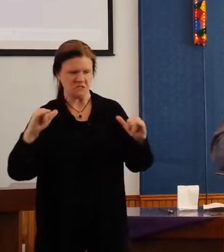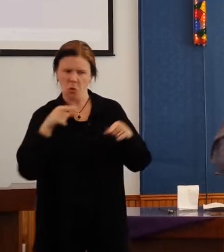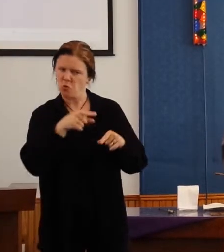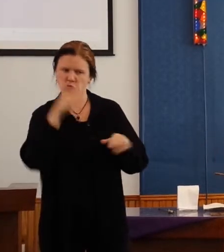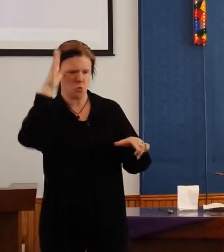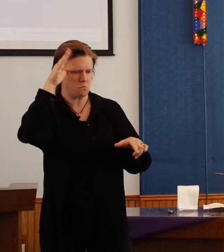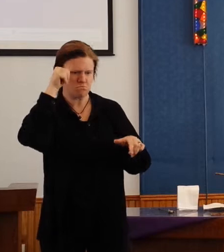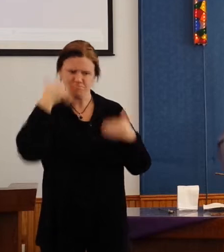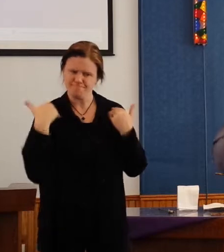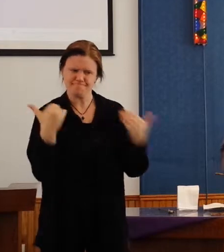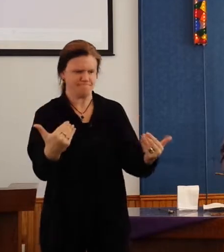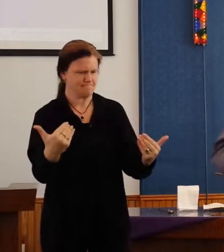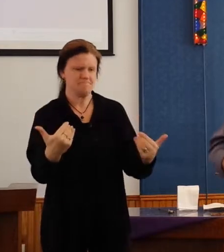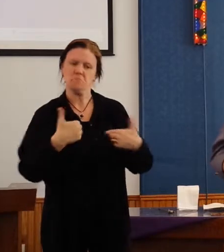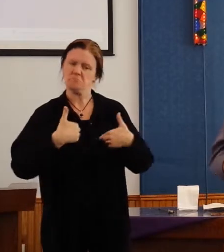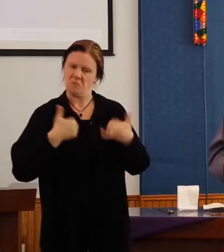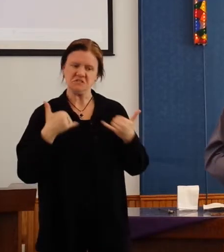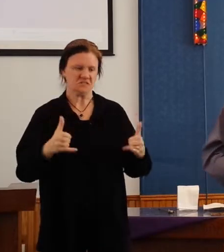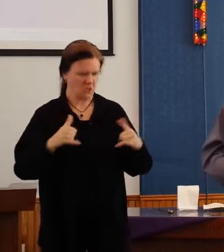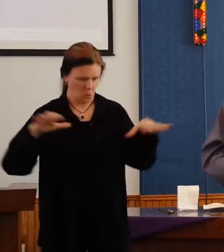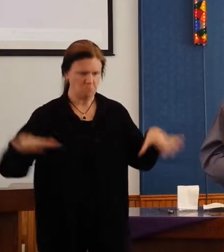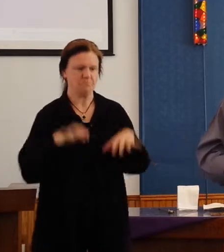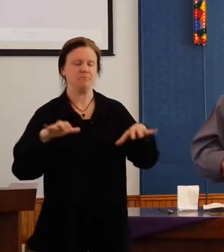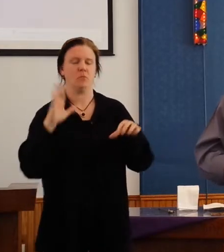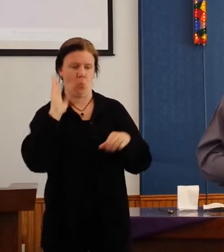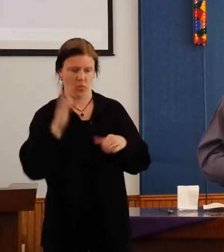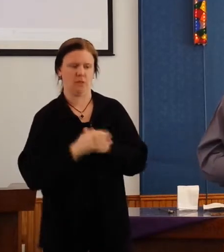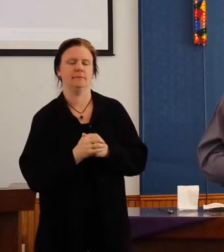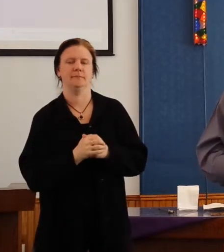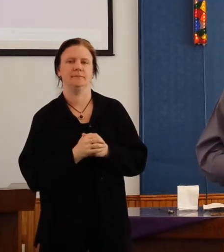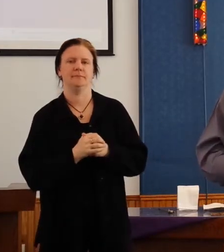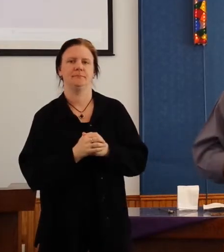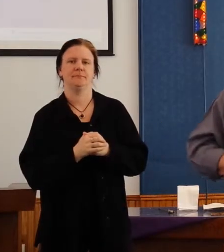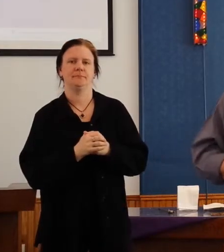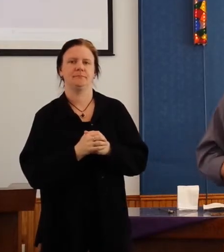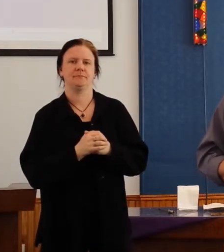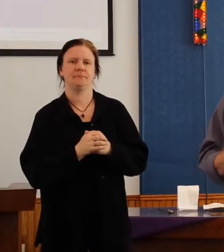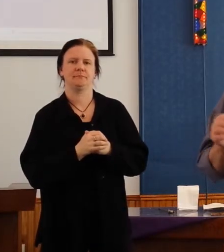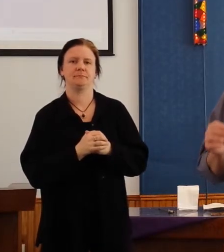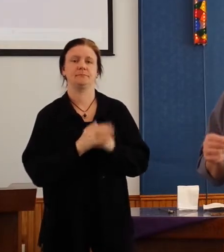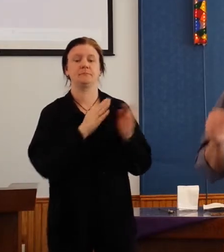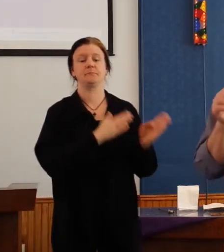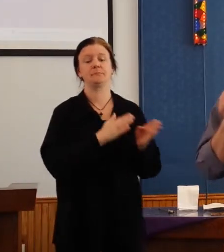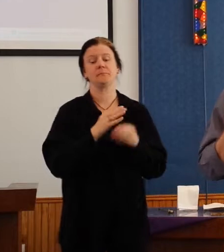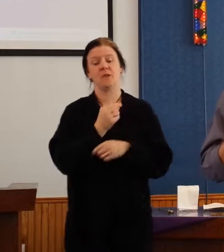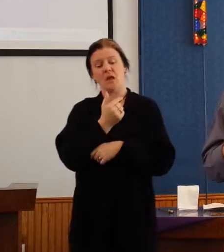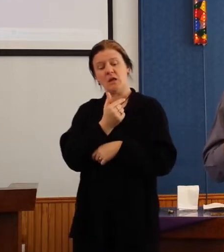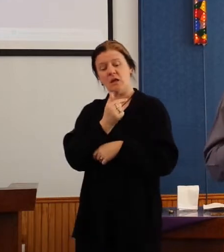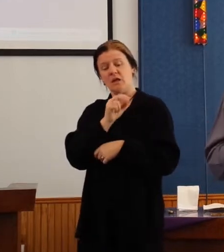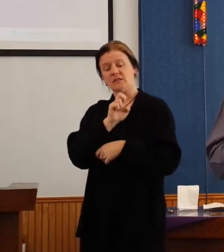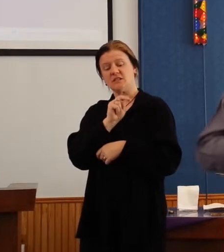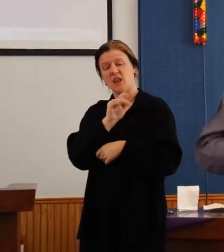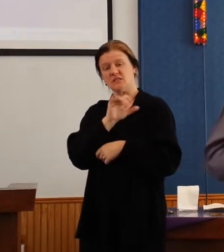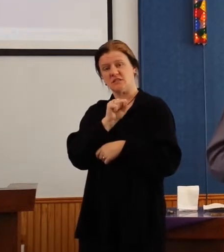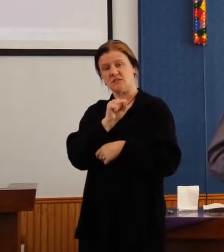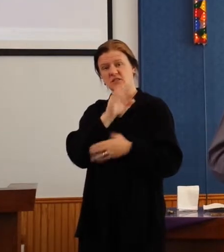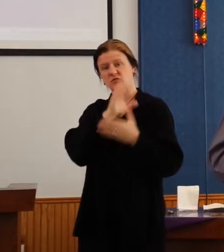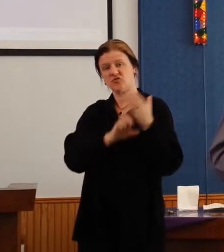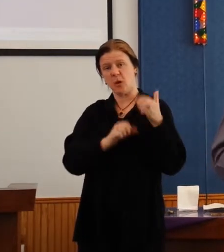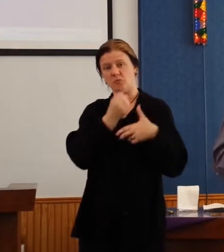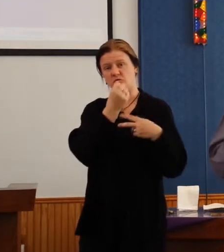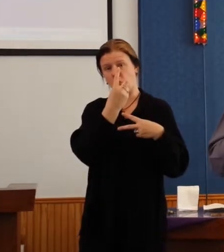to be implemented. God's finally going to move on that covenant. In Genesis chapter 12 and in Genesis chapter